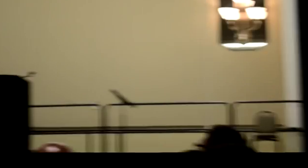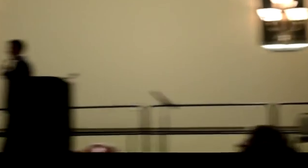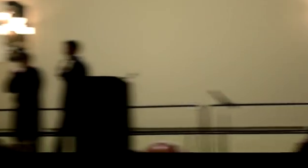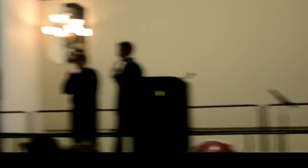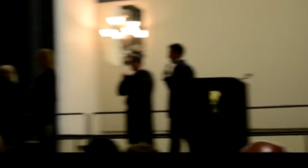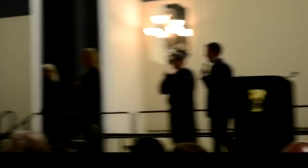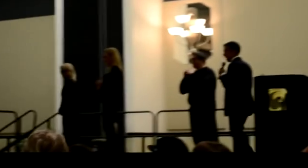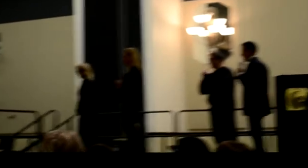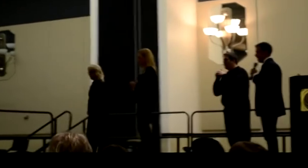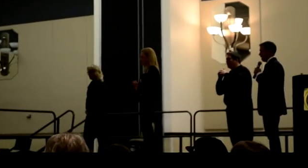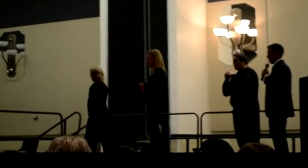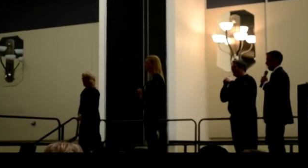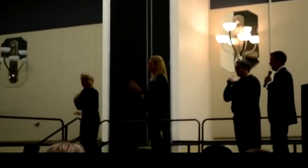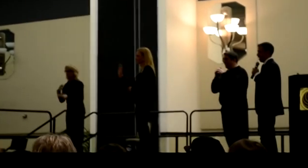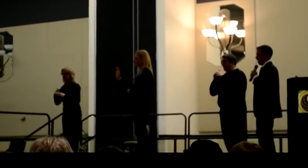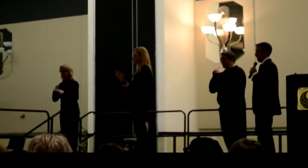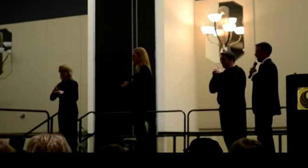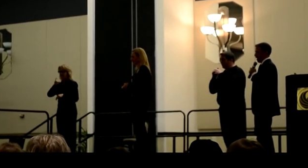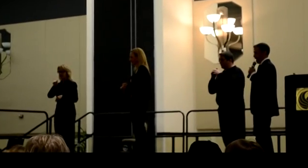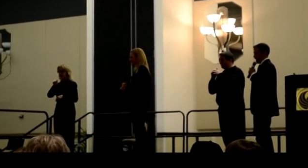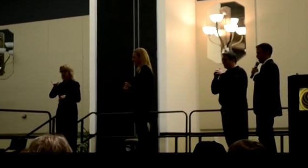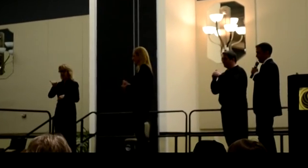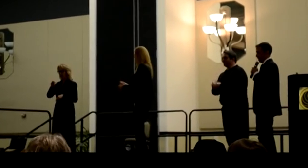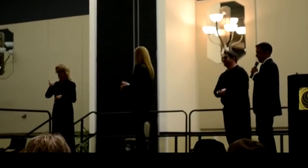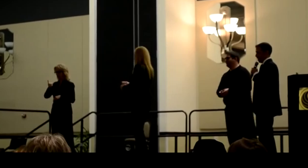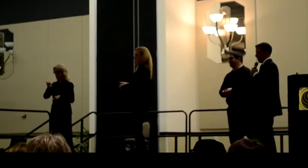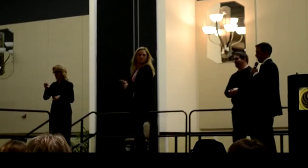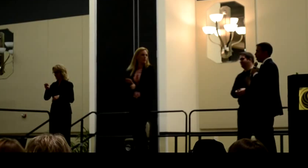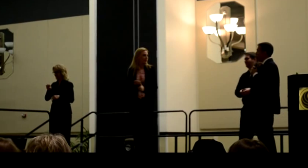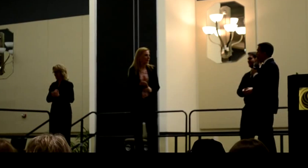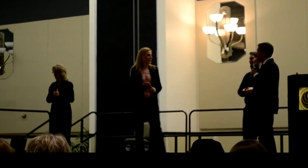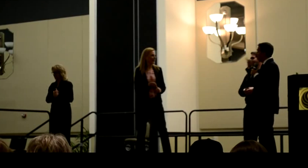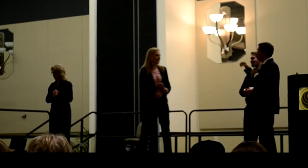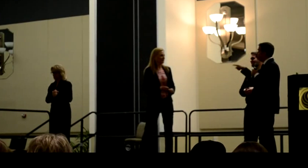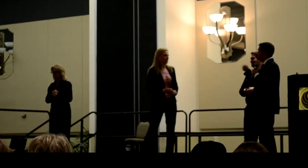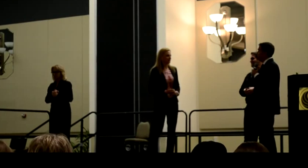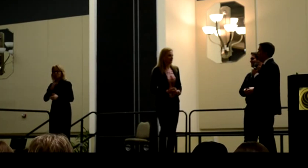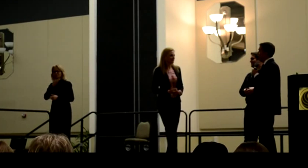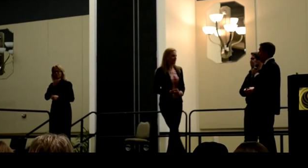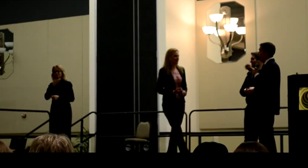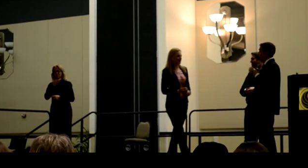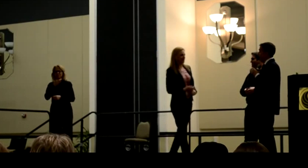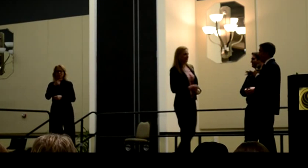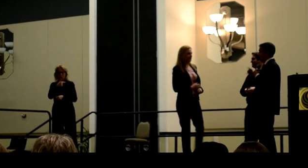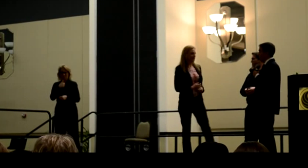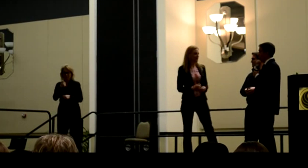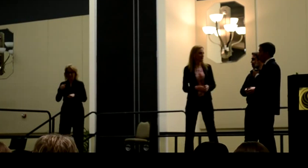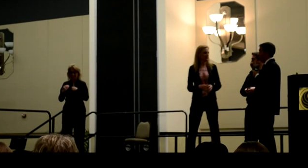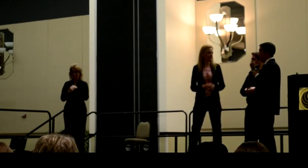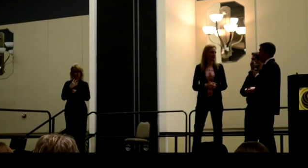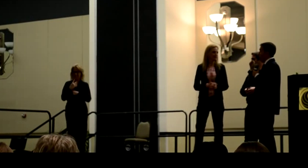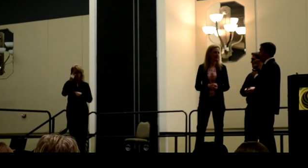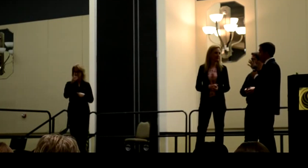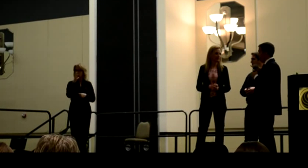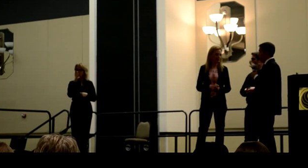Hello. My name is Jamie. Hi. I wanted to know if you had any advice for a